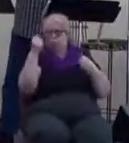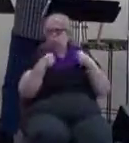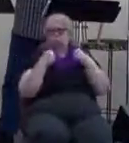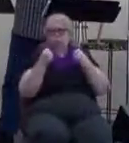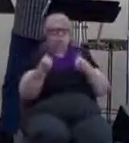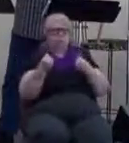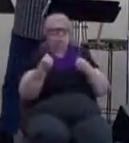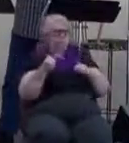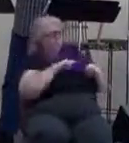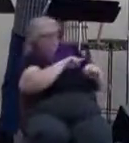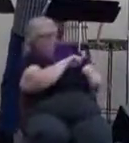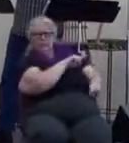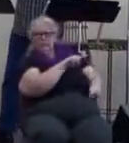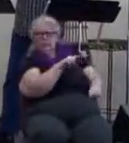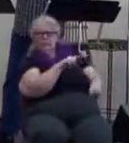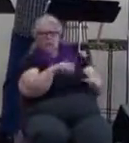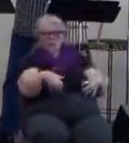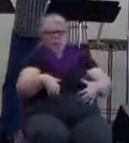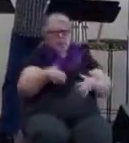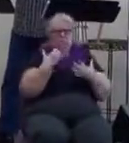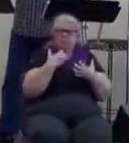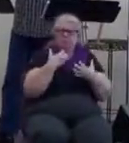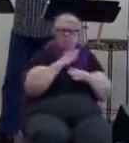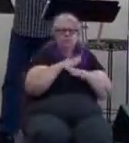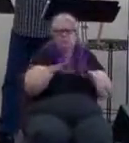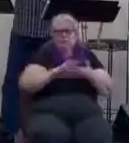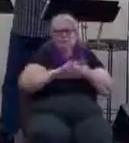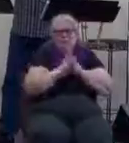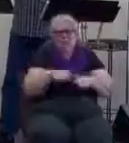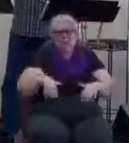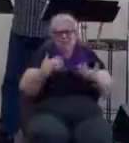They're furious. Don't become furious at God's word.